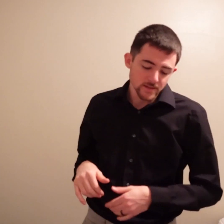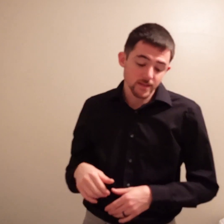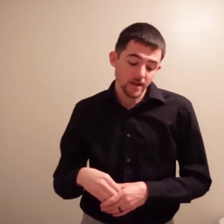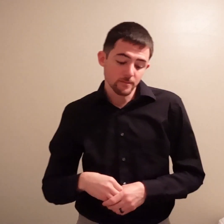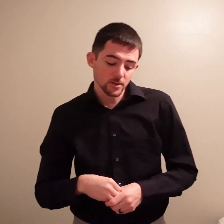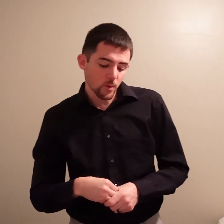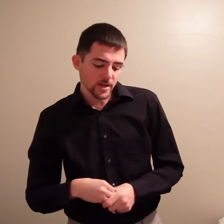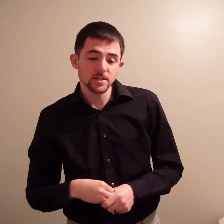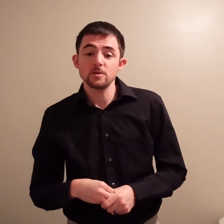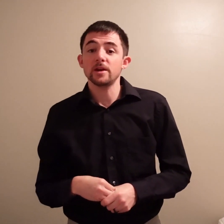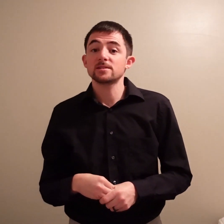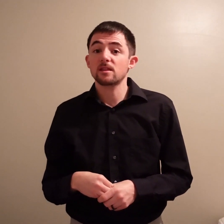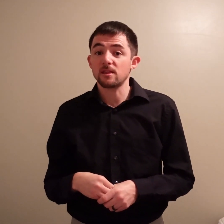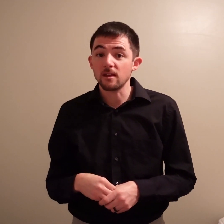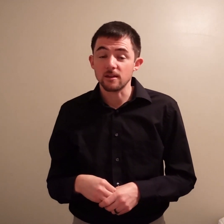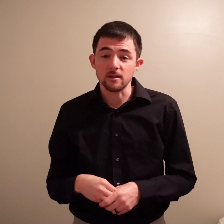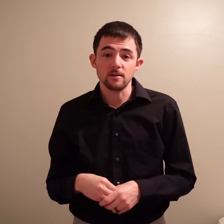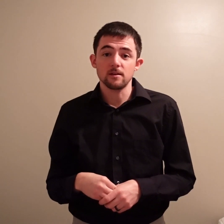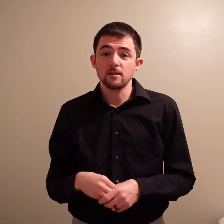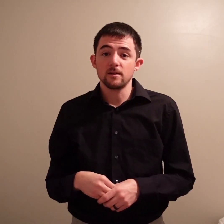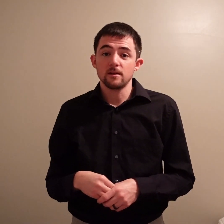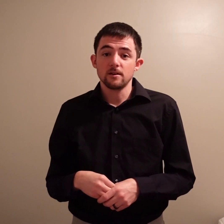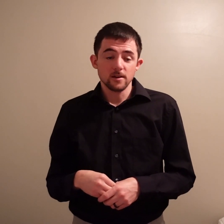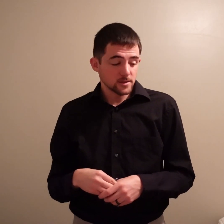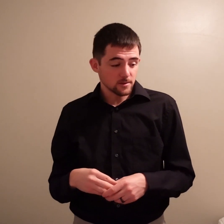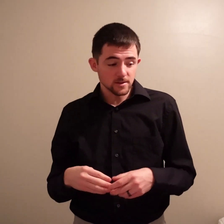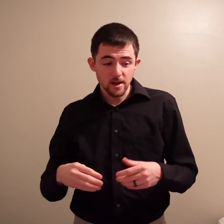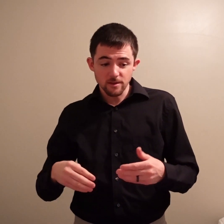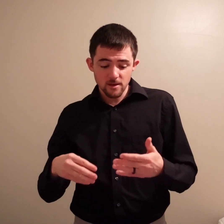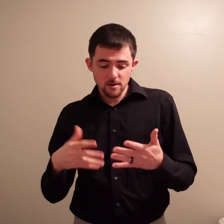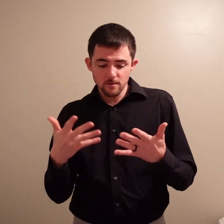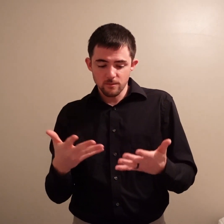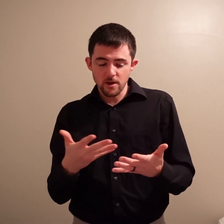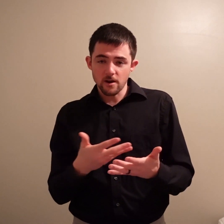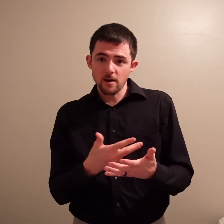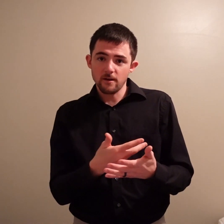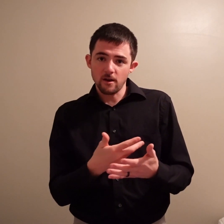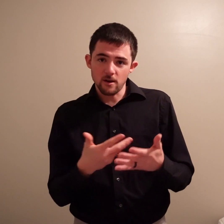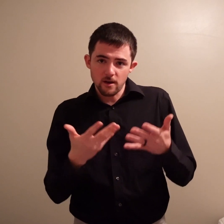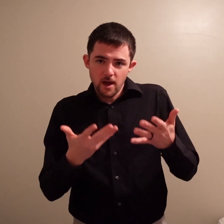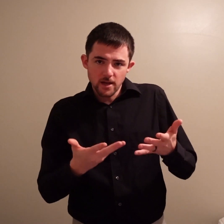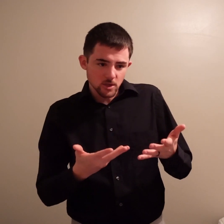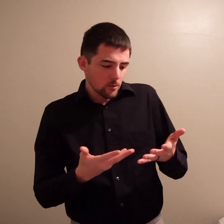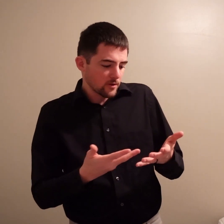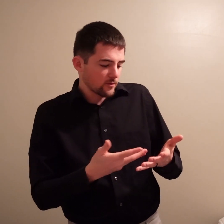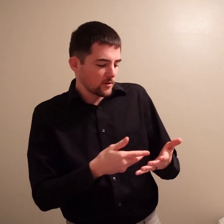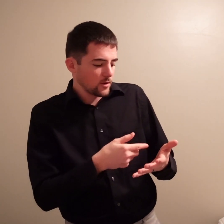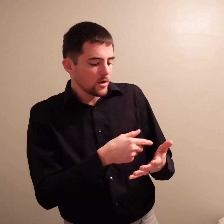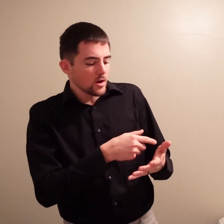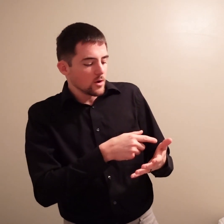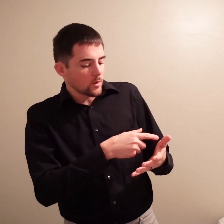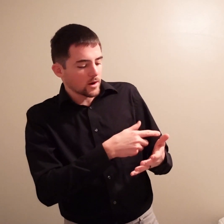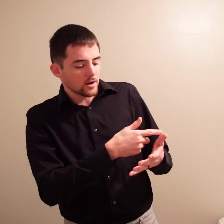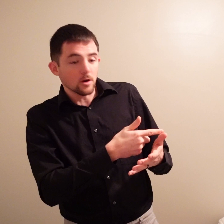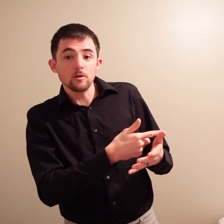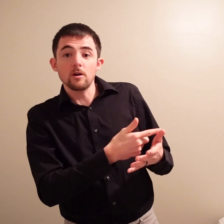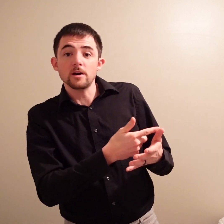Sign number 22 is thing. So to sign thing, bring your hands open in front of you. We're going to go across